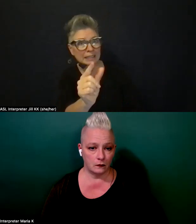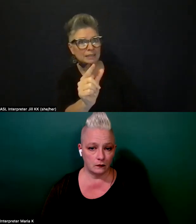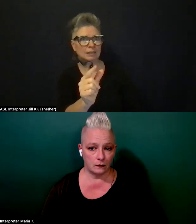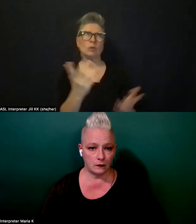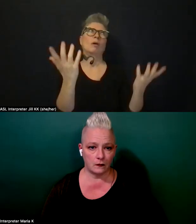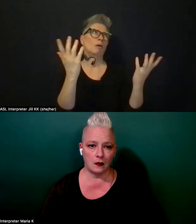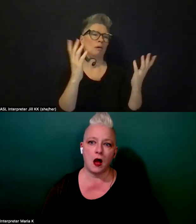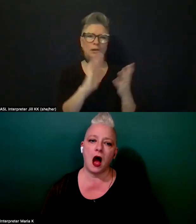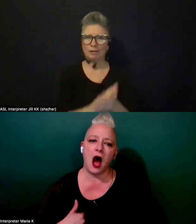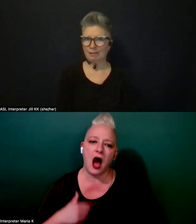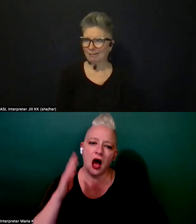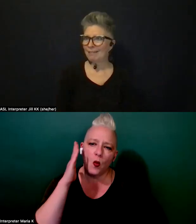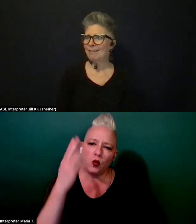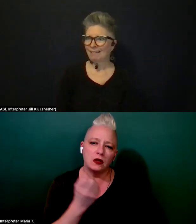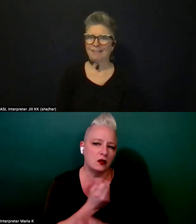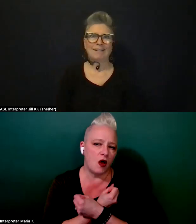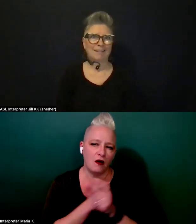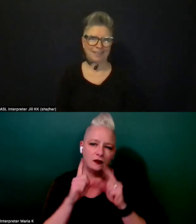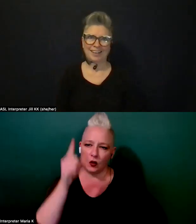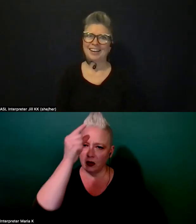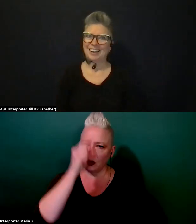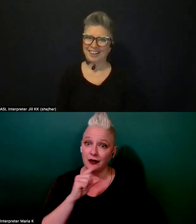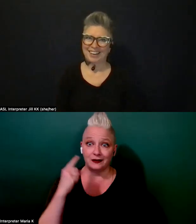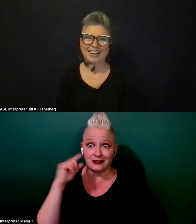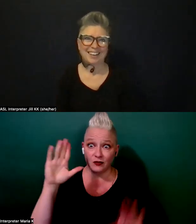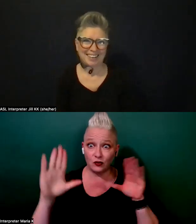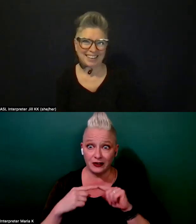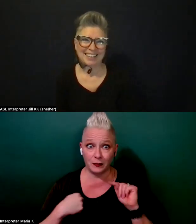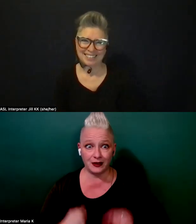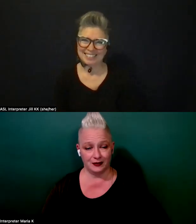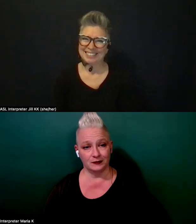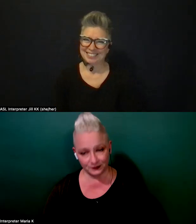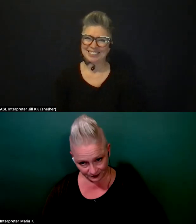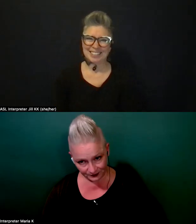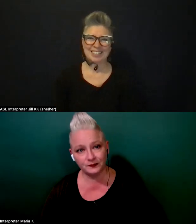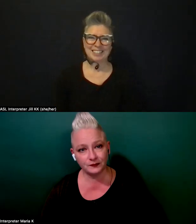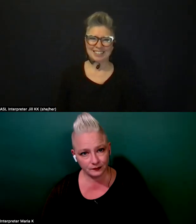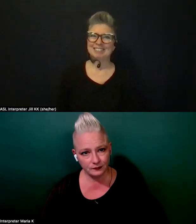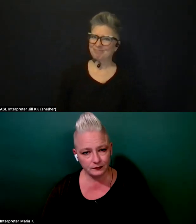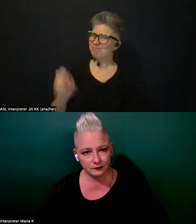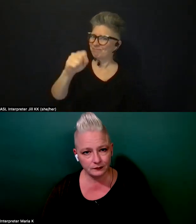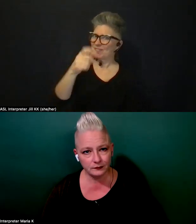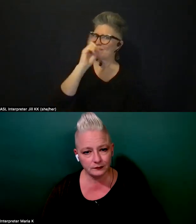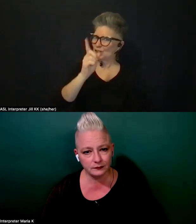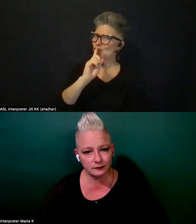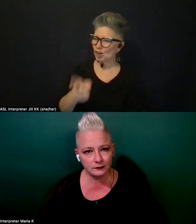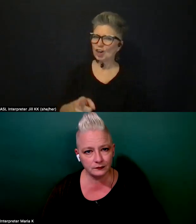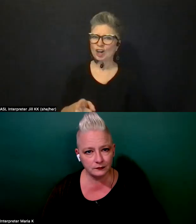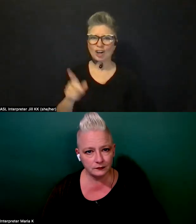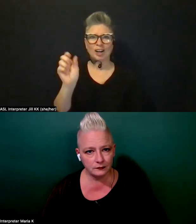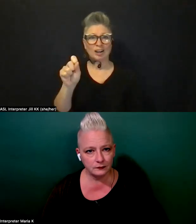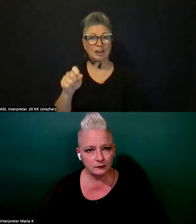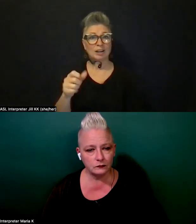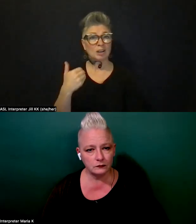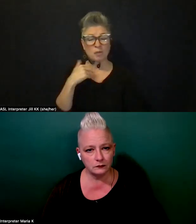at the I'd main, love to go to Greece. That sounds great to me. not for sure. Um, we have plenty of